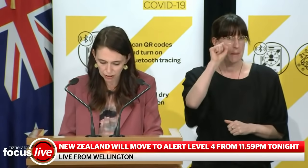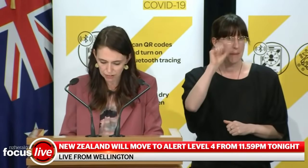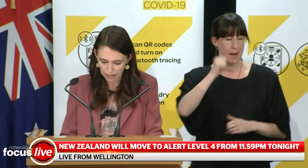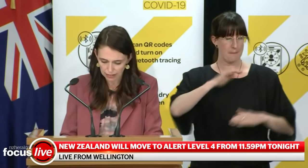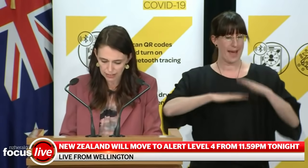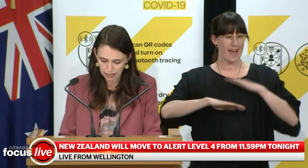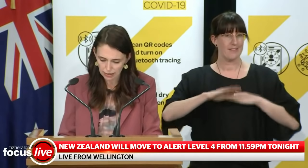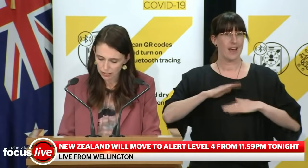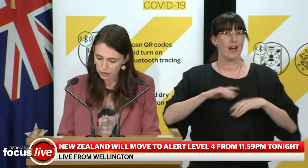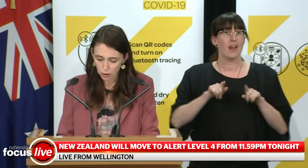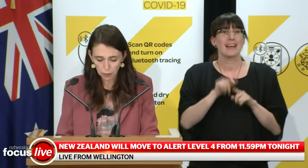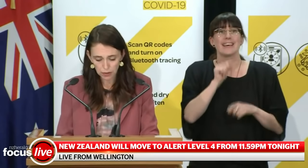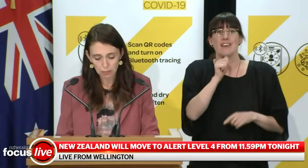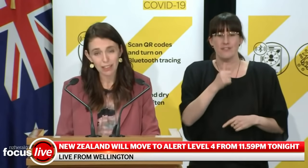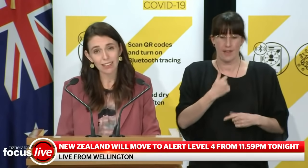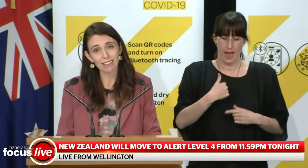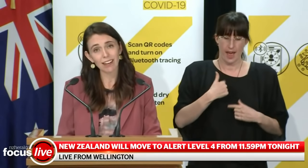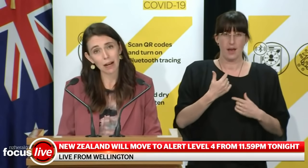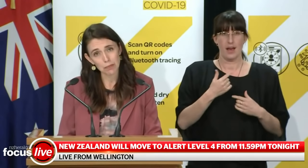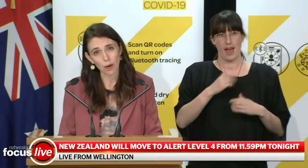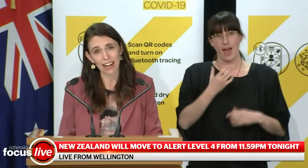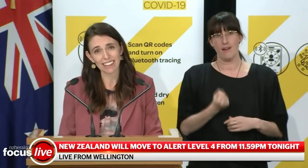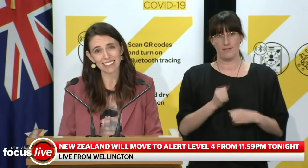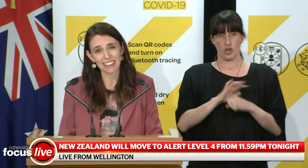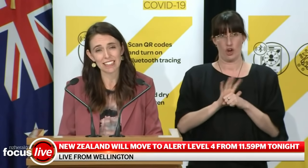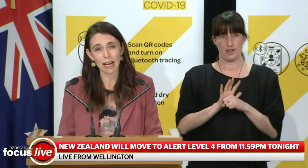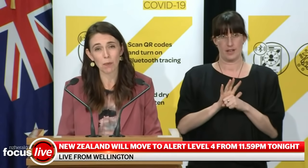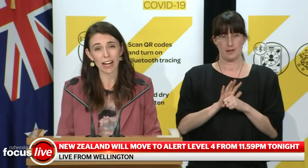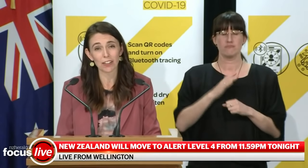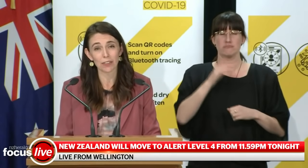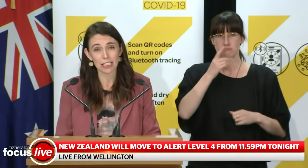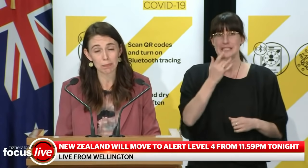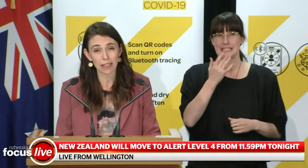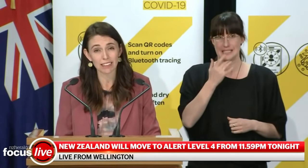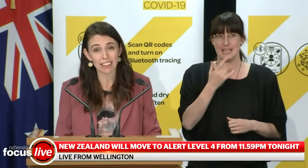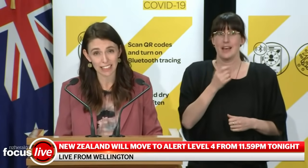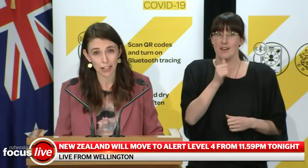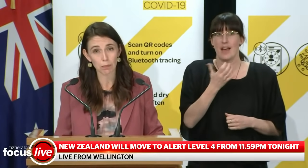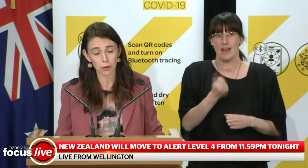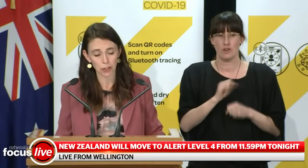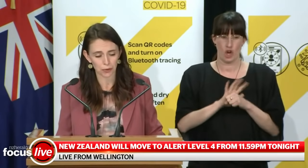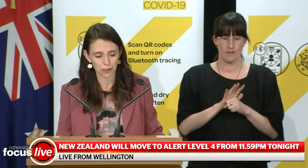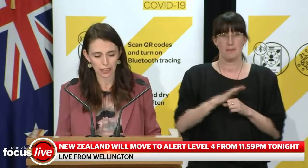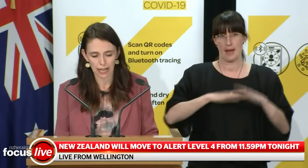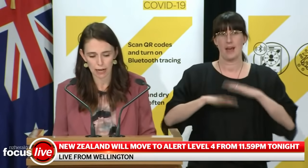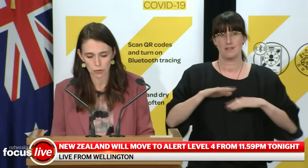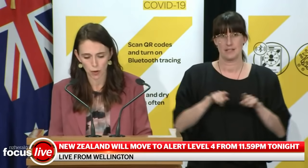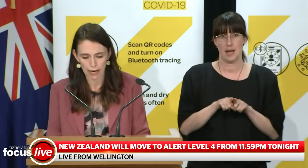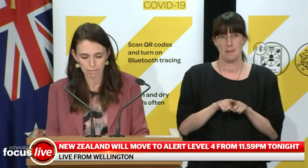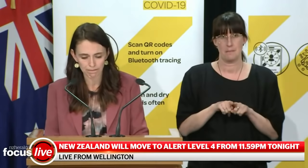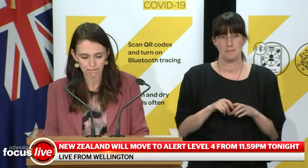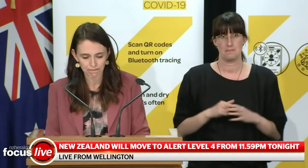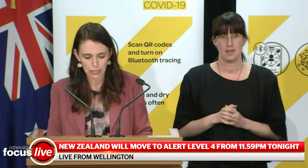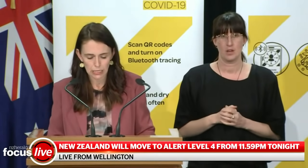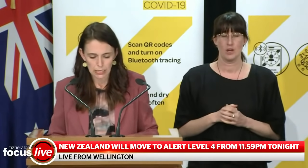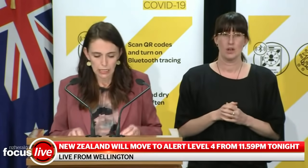Stay clear of others. Don't put them in harm's way in the same way you'd expect that they don't put you in harm's